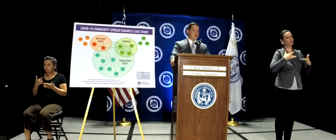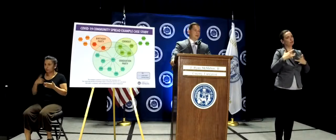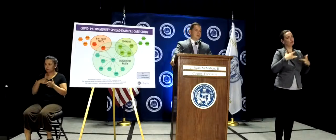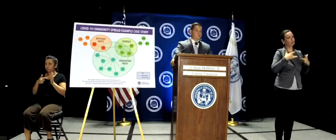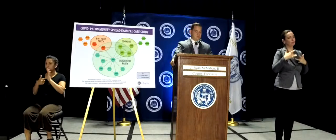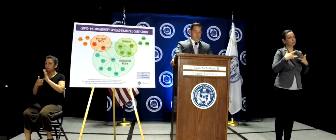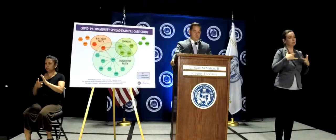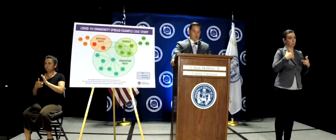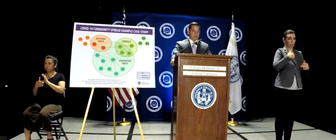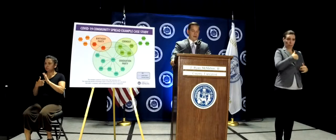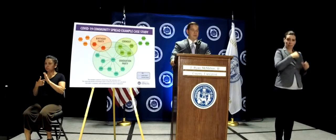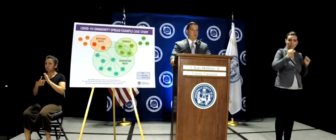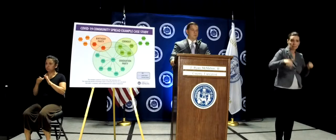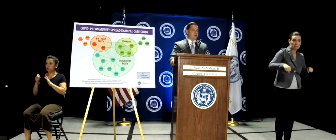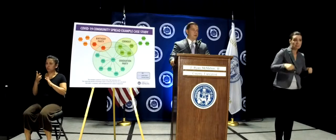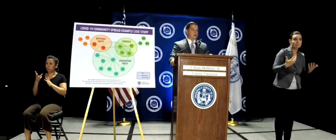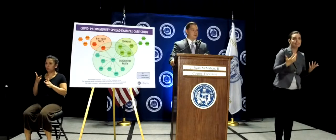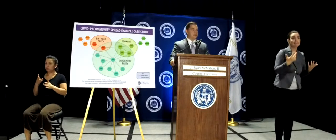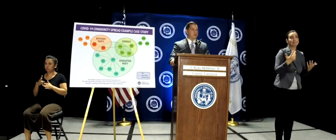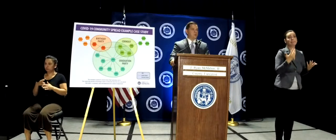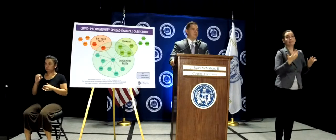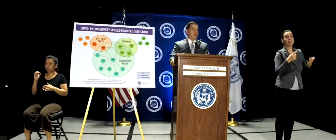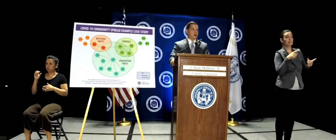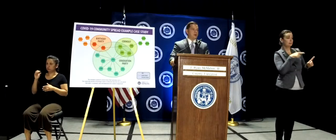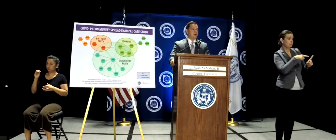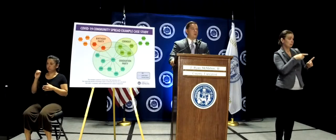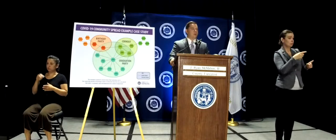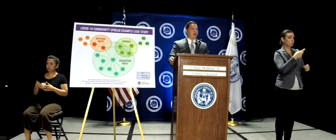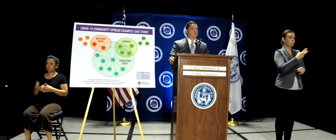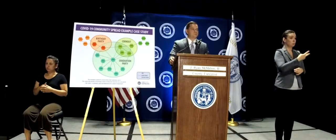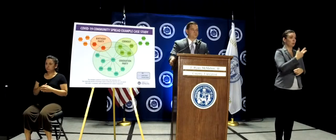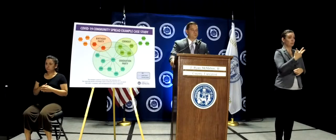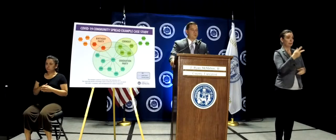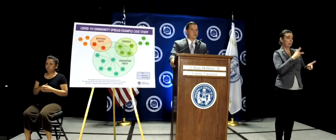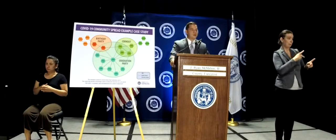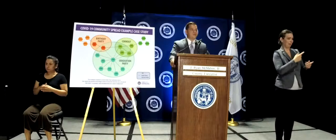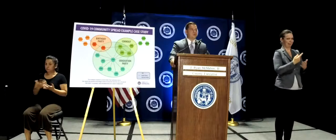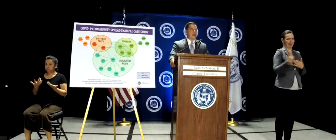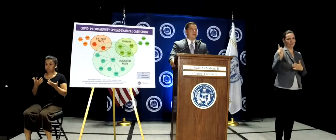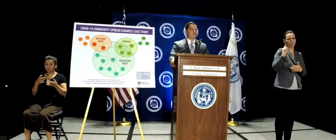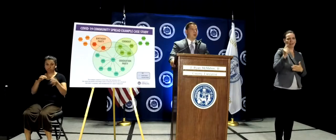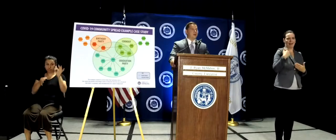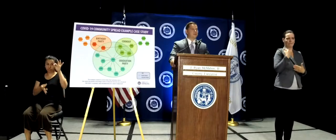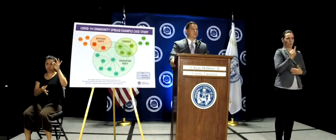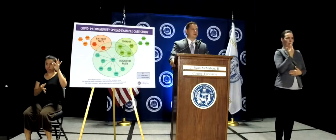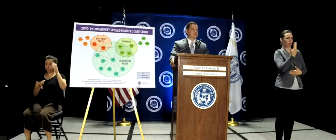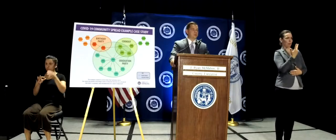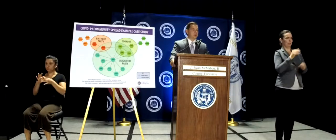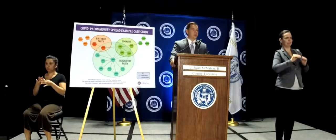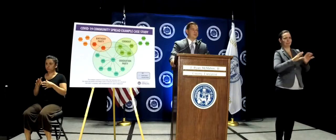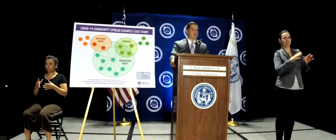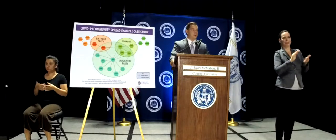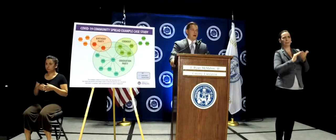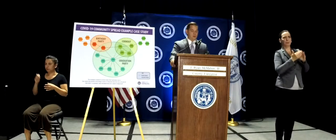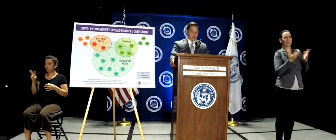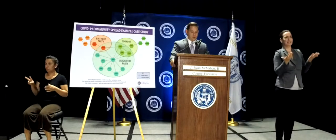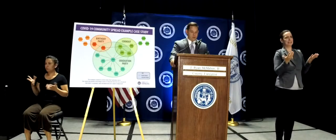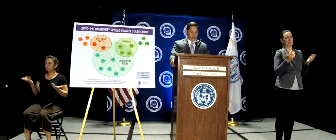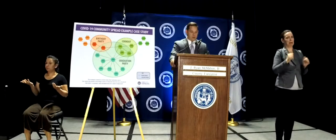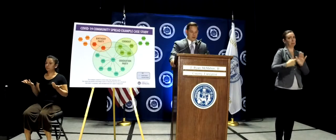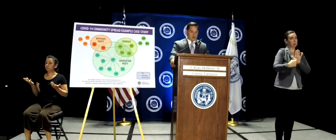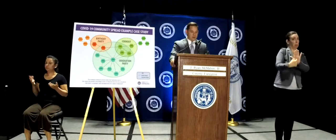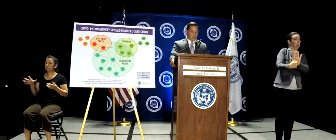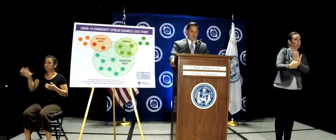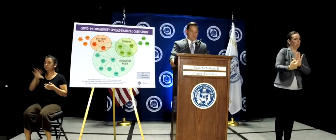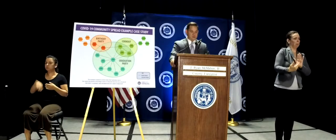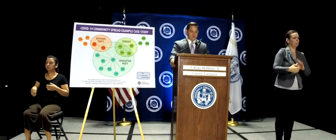we need to get these gyms open. I think we've made the case. I think we're there. But if we have spikes because everybody wants to go out